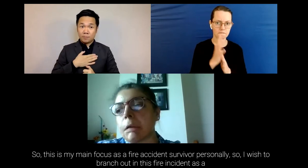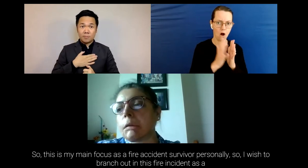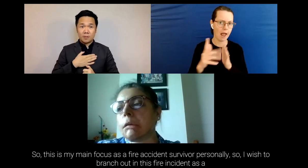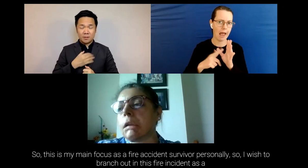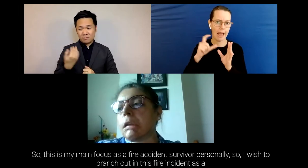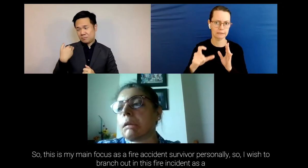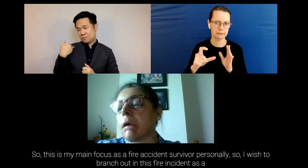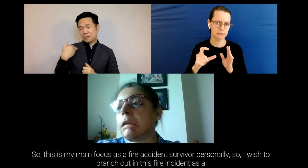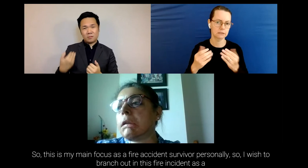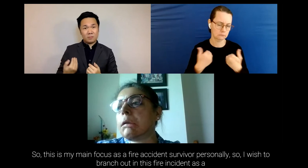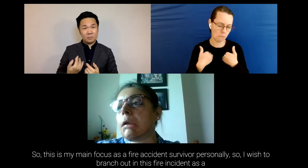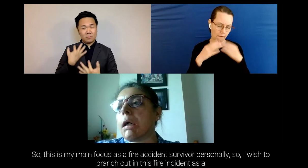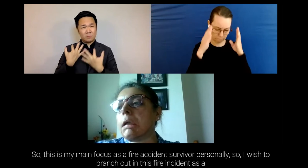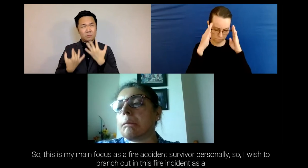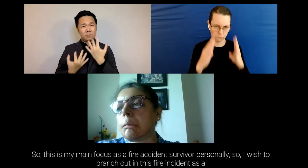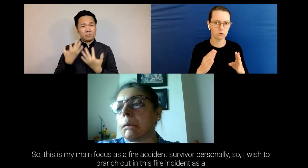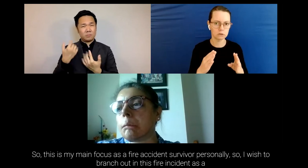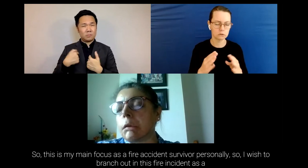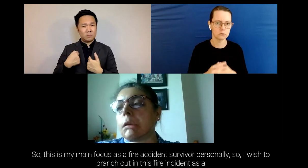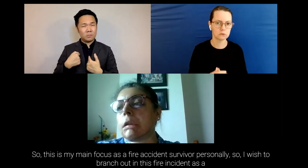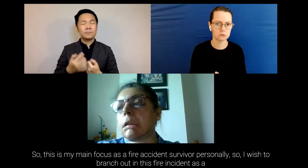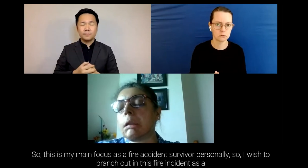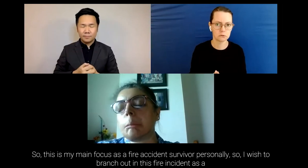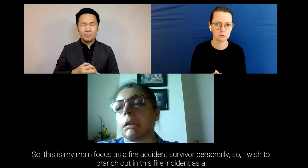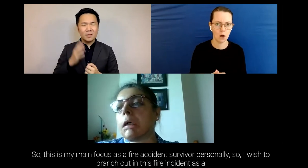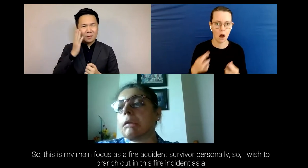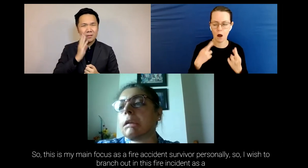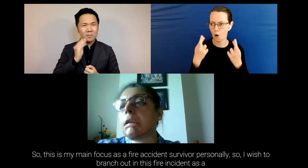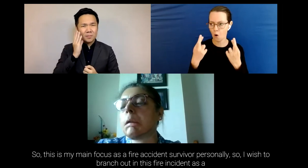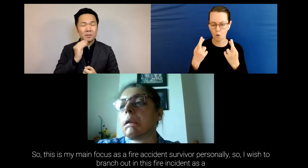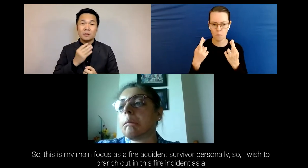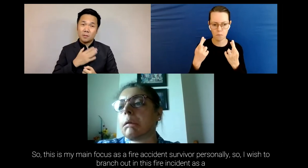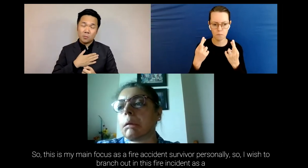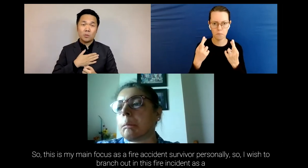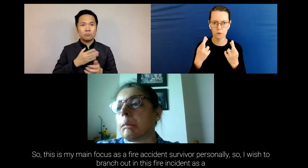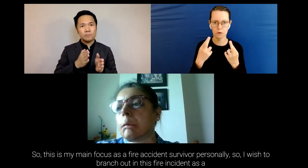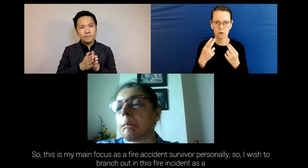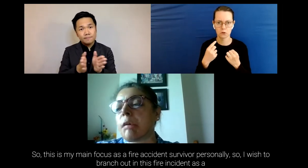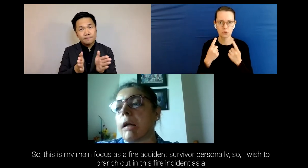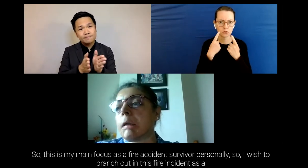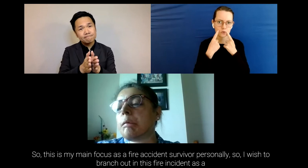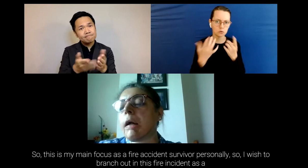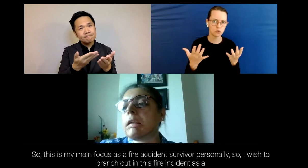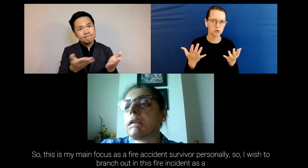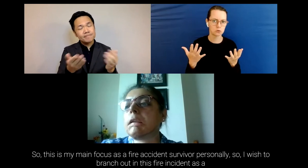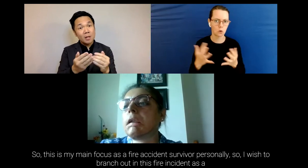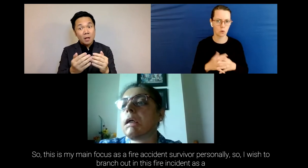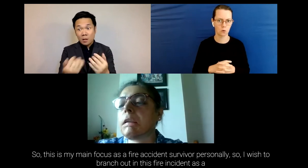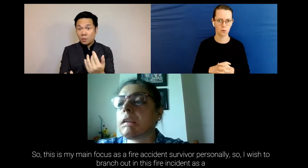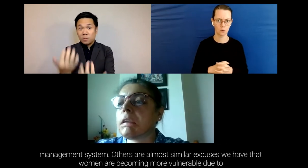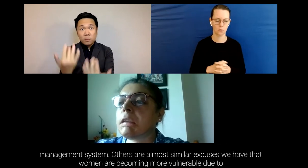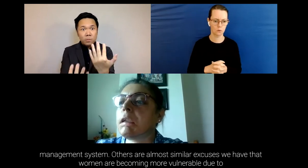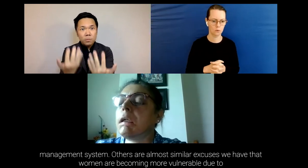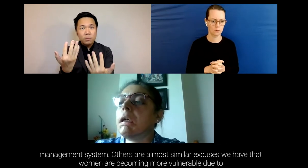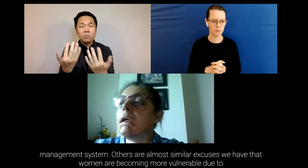survivor person in this world. So I wish to point out in this fire accident